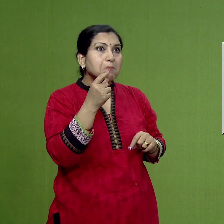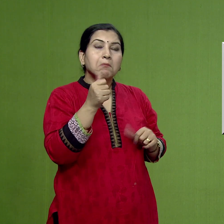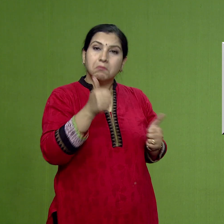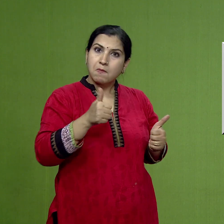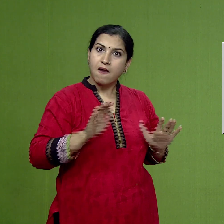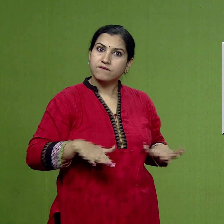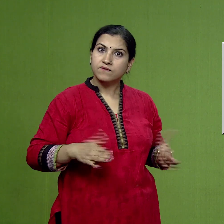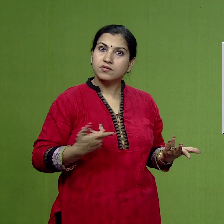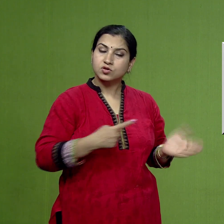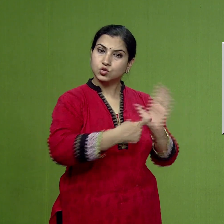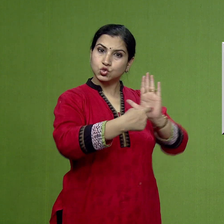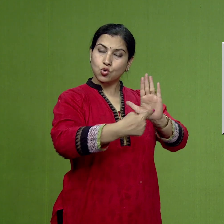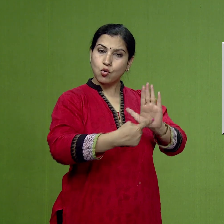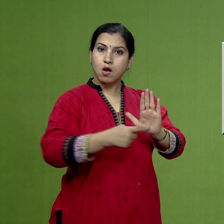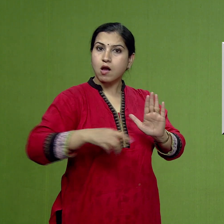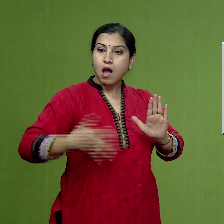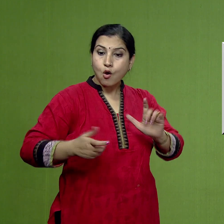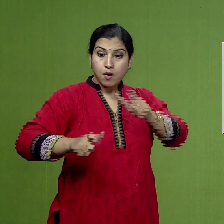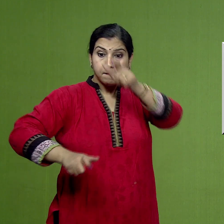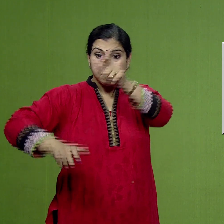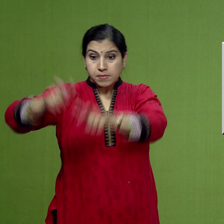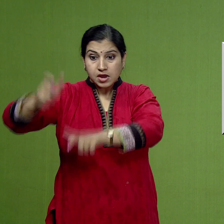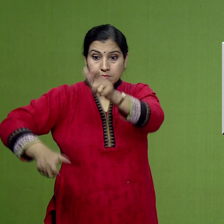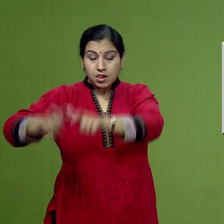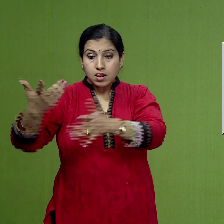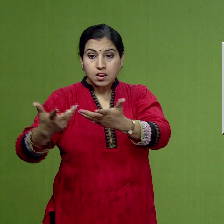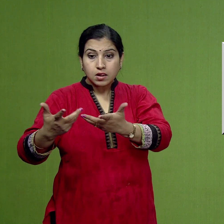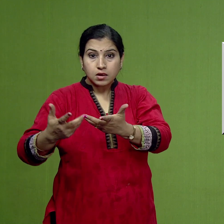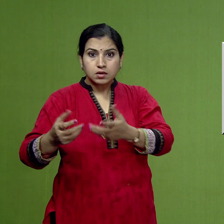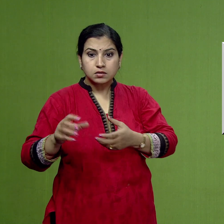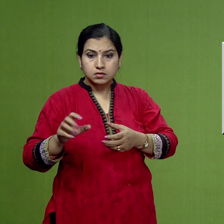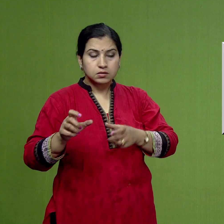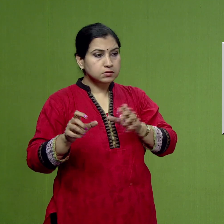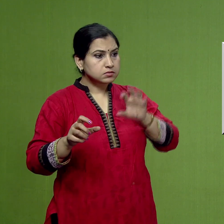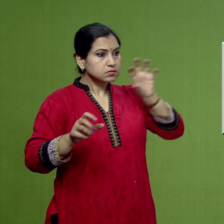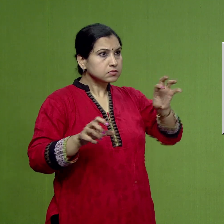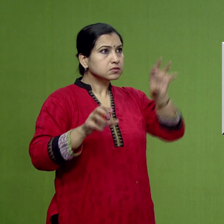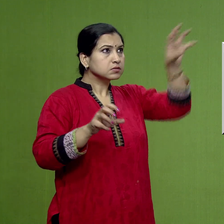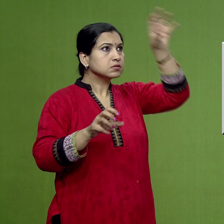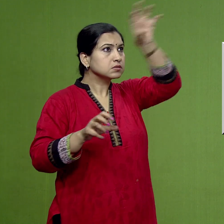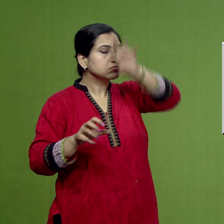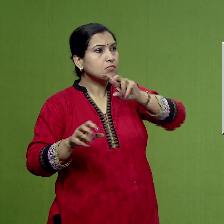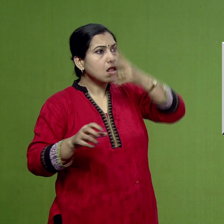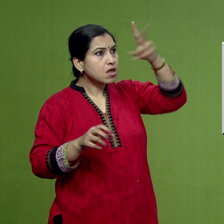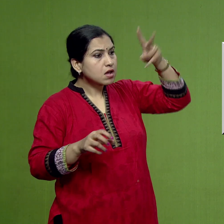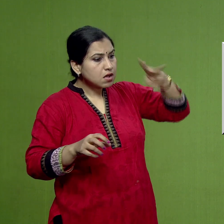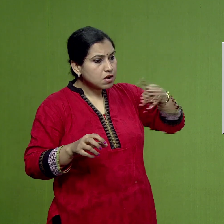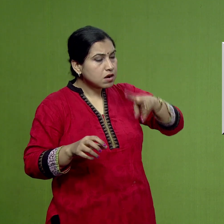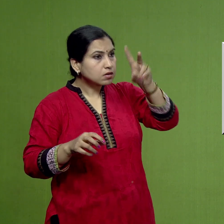It shows how the population of India is spread across various states and union